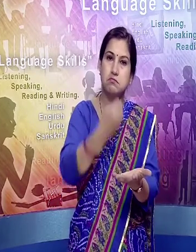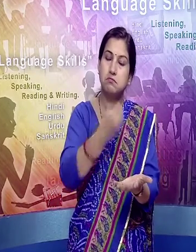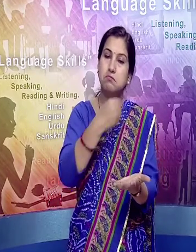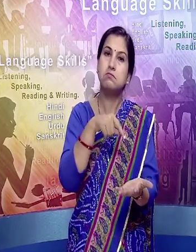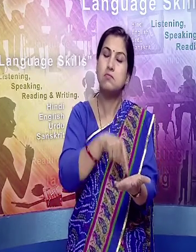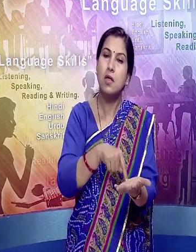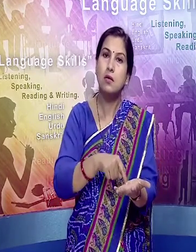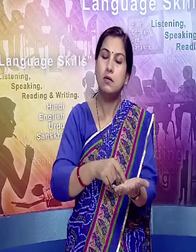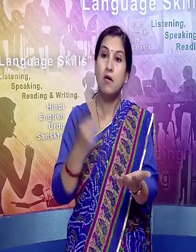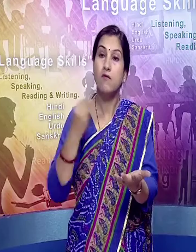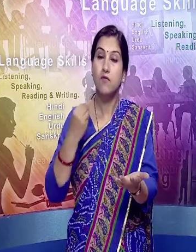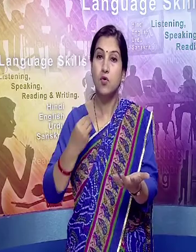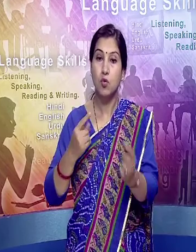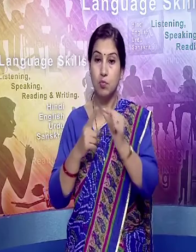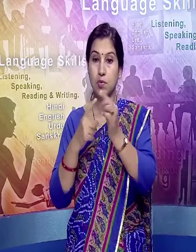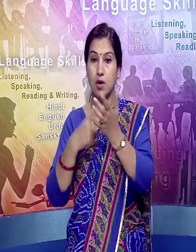will lack some amount of protein.